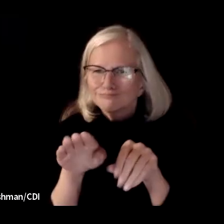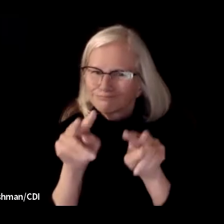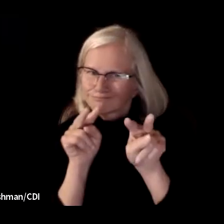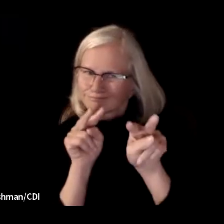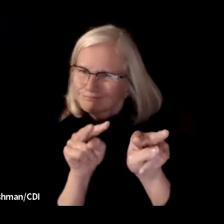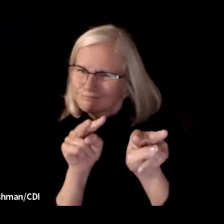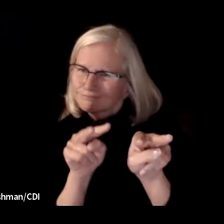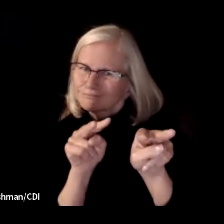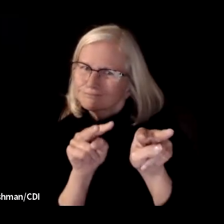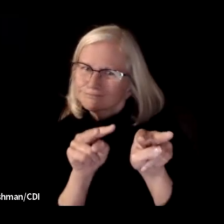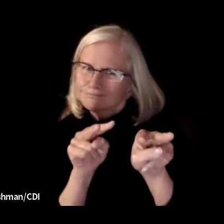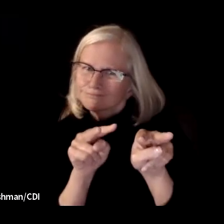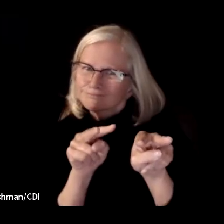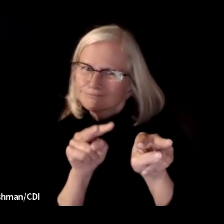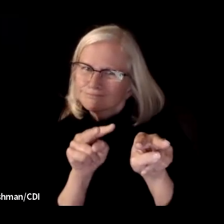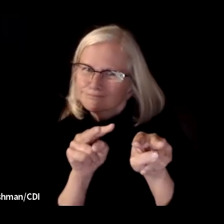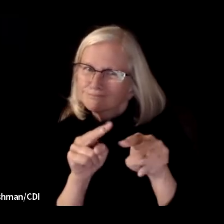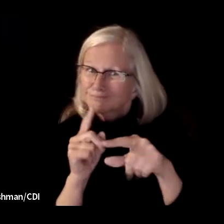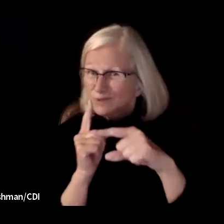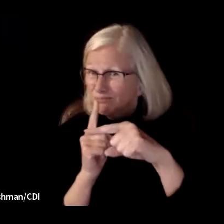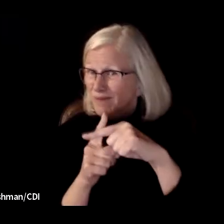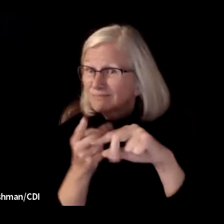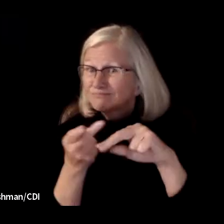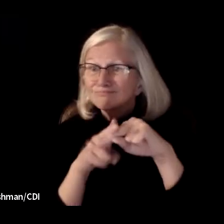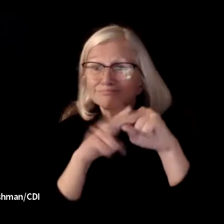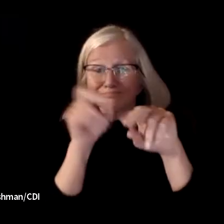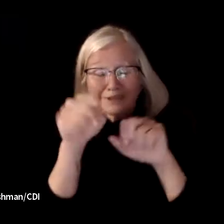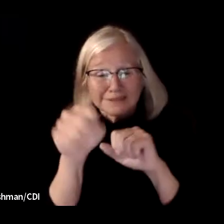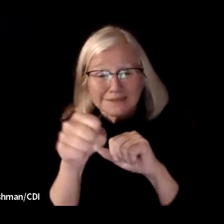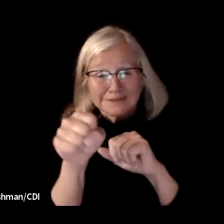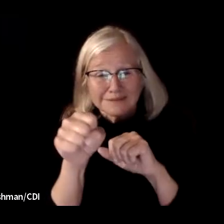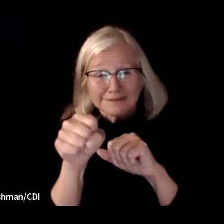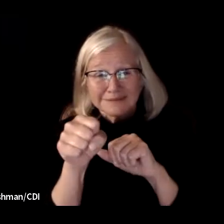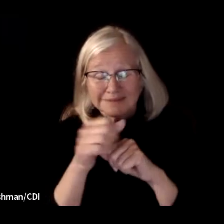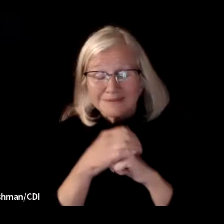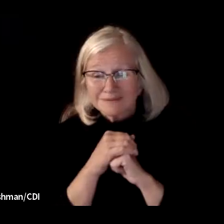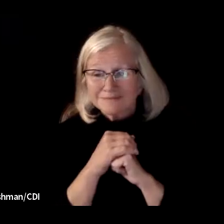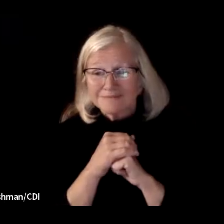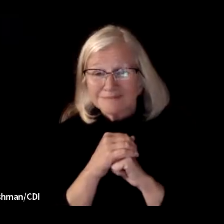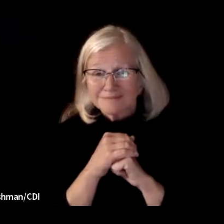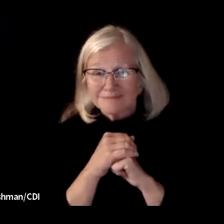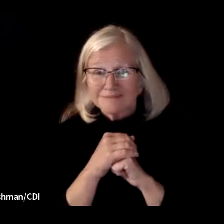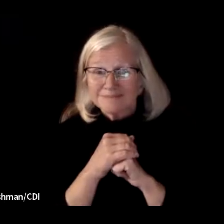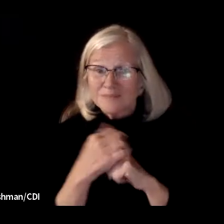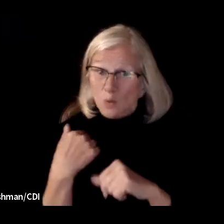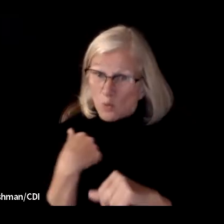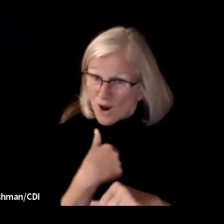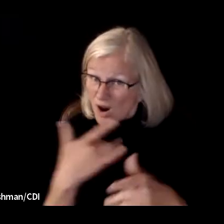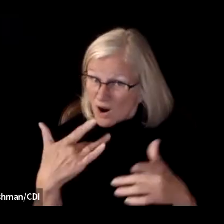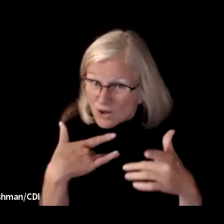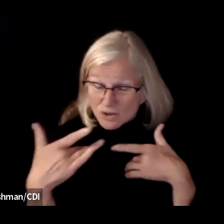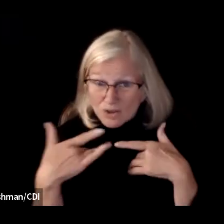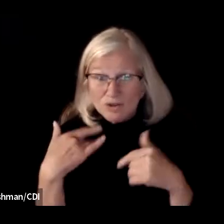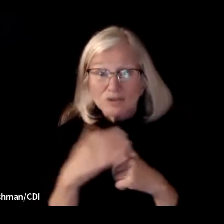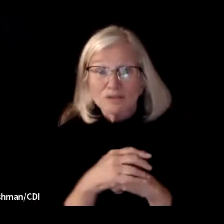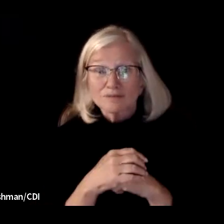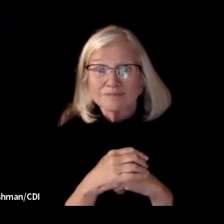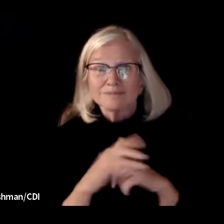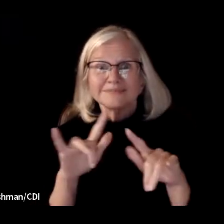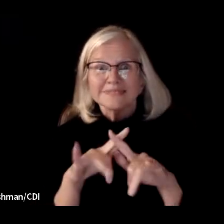up. And the double concern with that is positivity is up at the same time testing volumes are